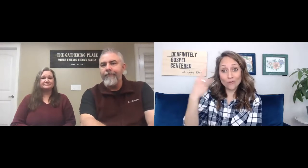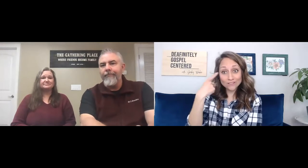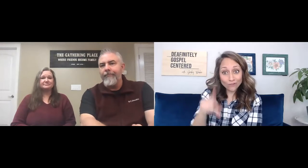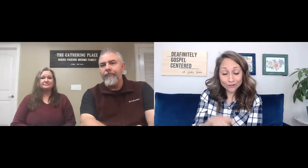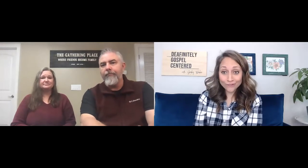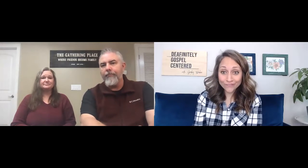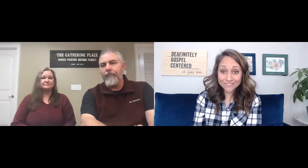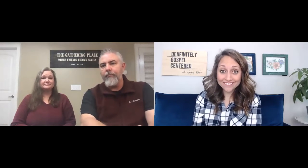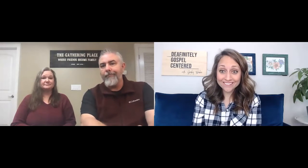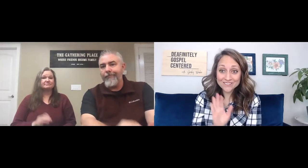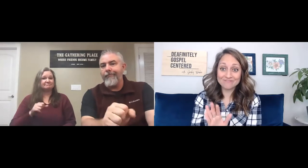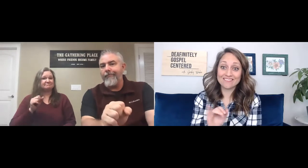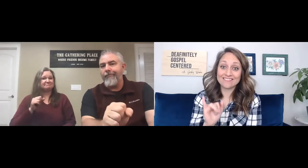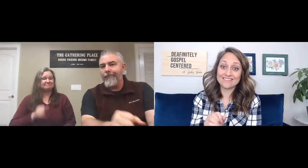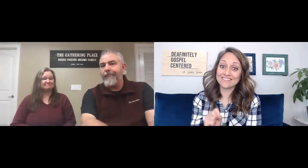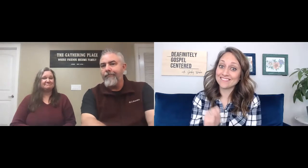That's God's grace on you. Yeah.